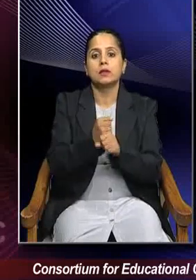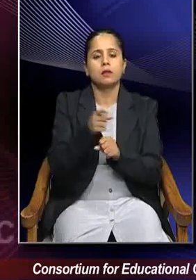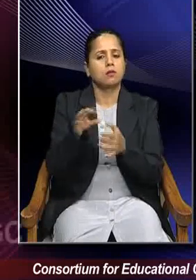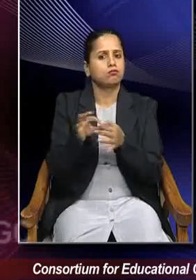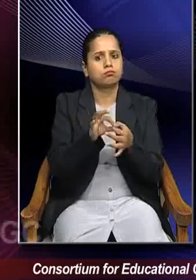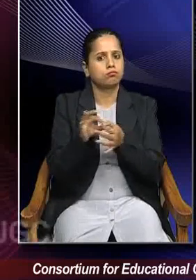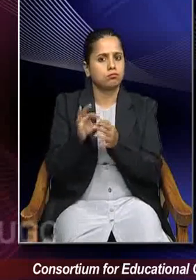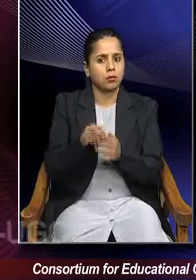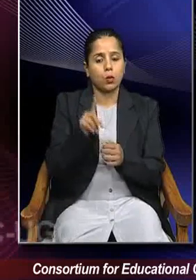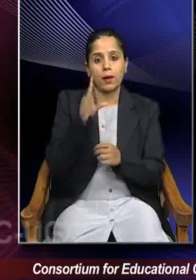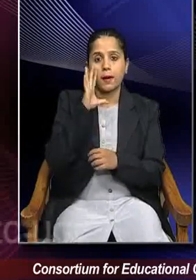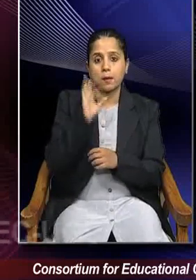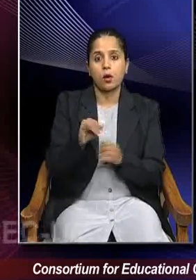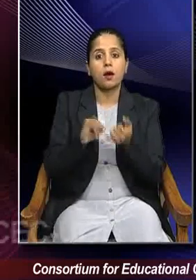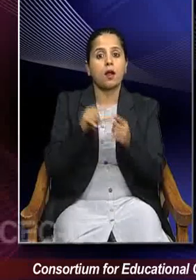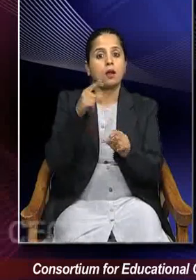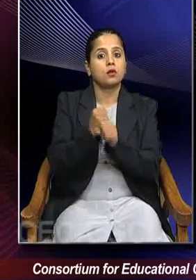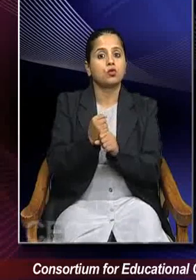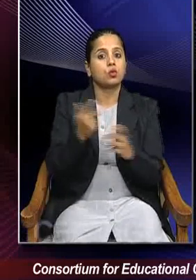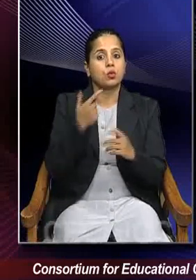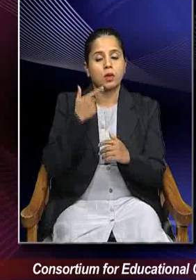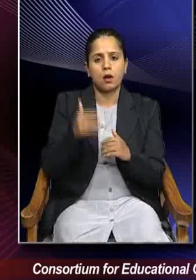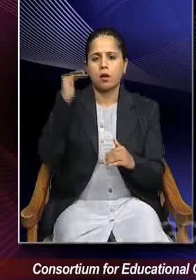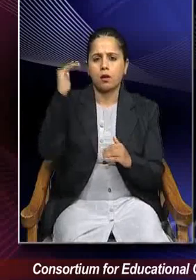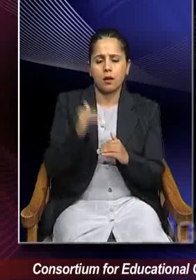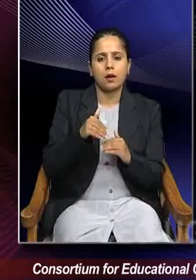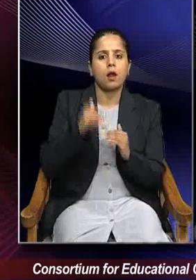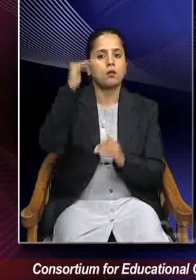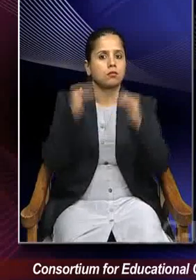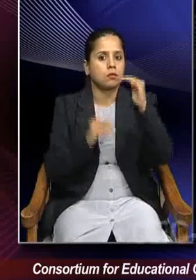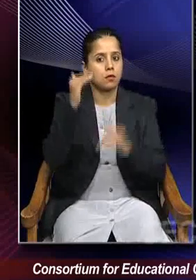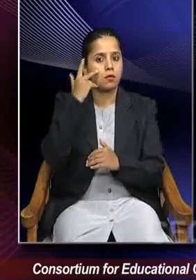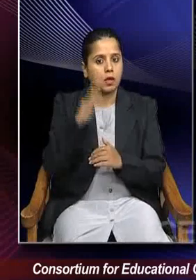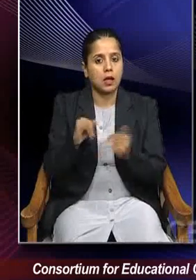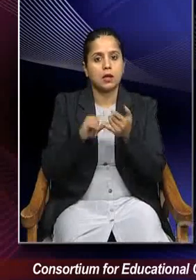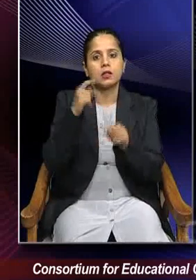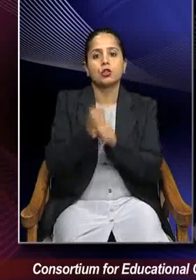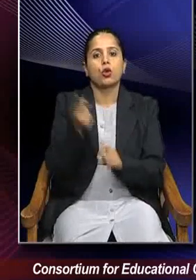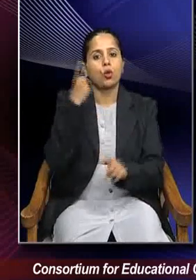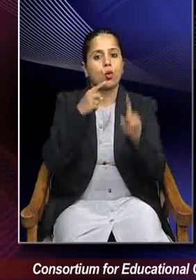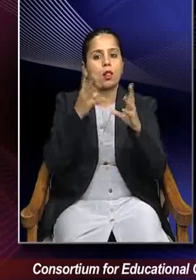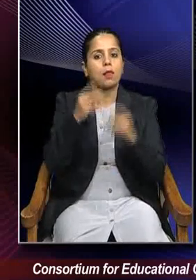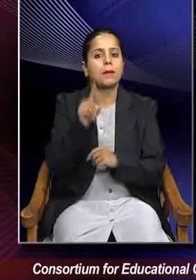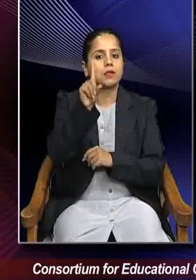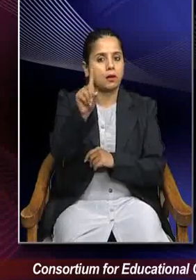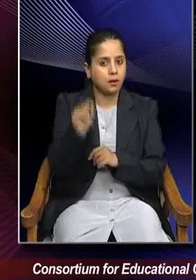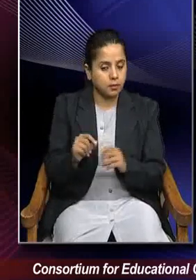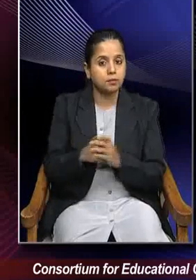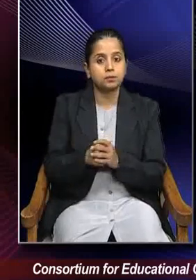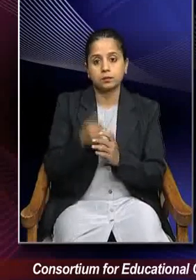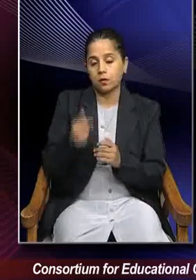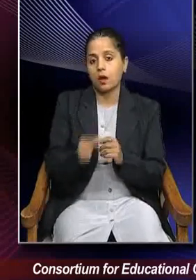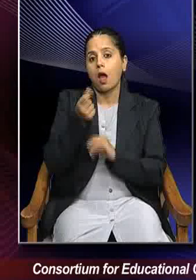interrelated. One of the important SDGs is, of course, reducing inequalities, SDG goal number 10. Now what is happening is that in